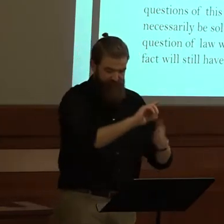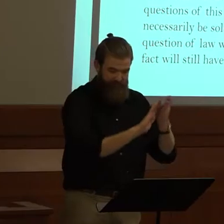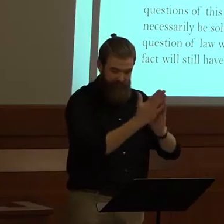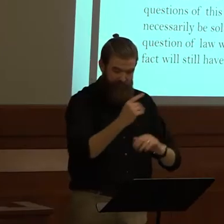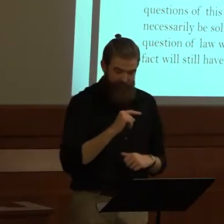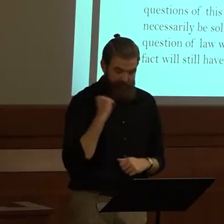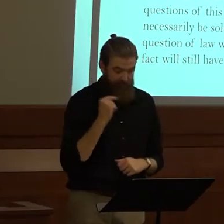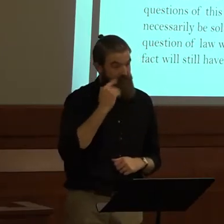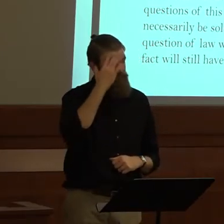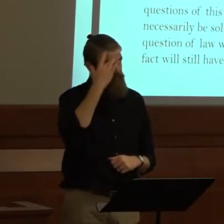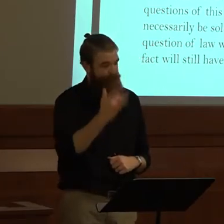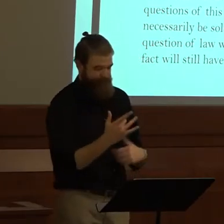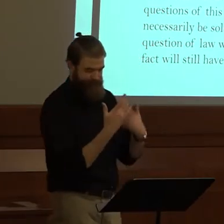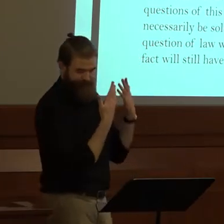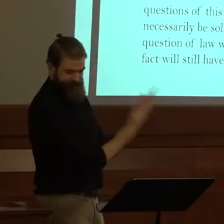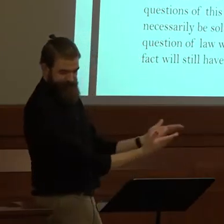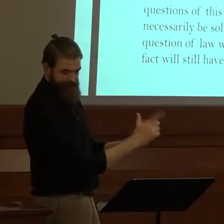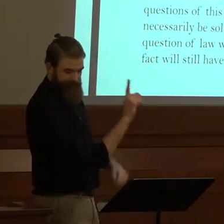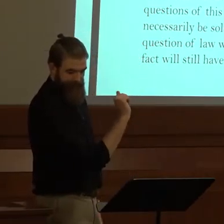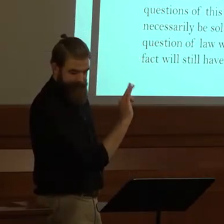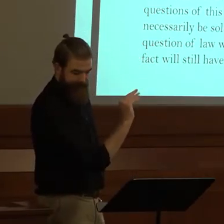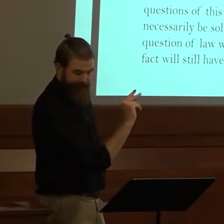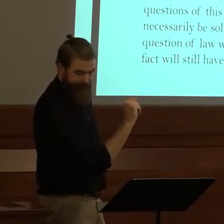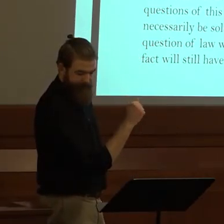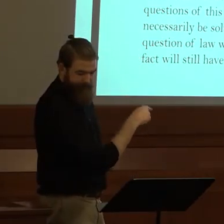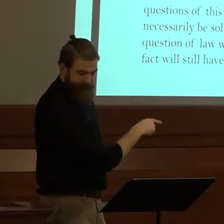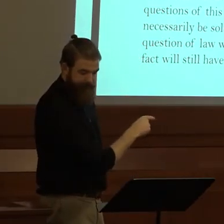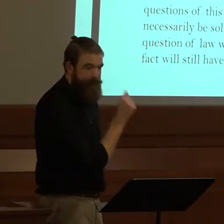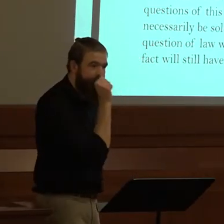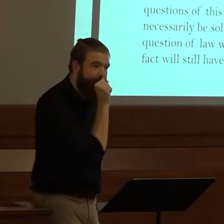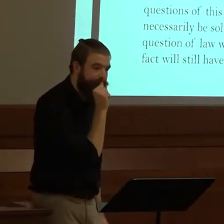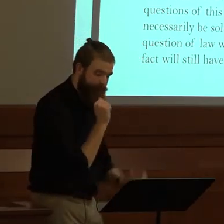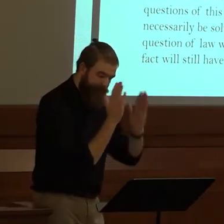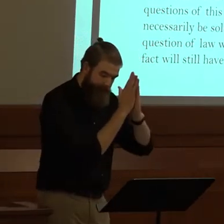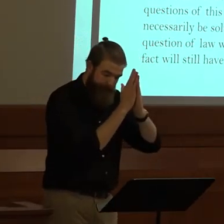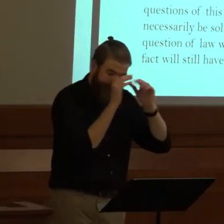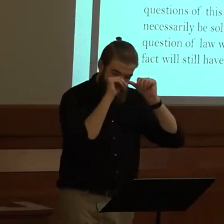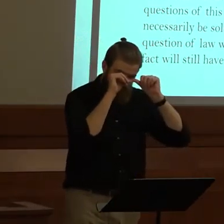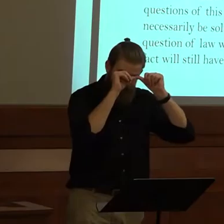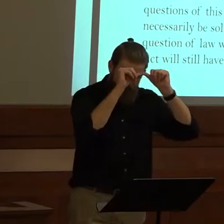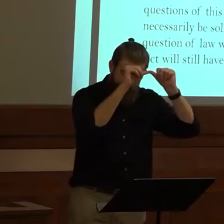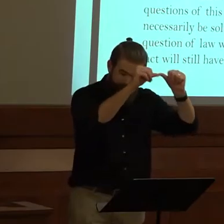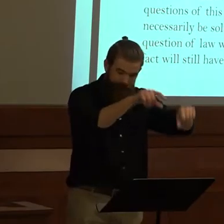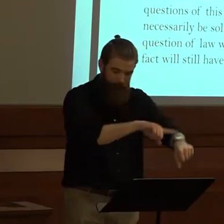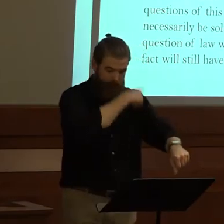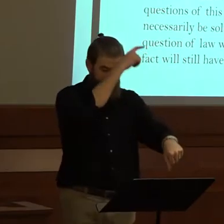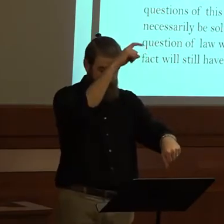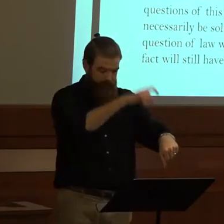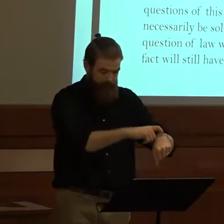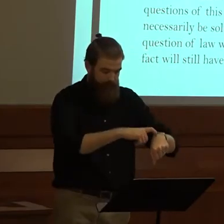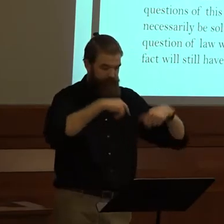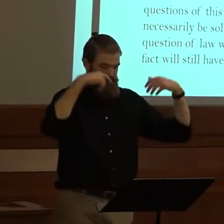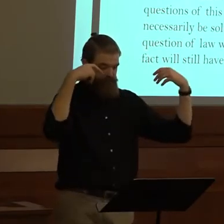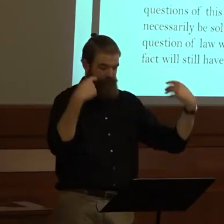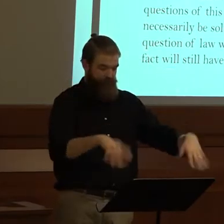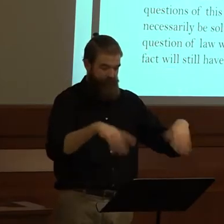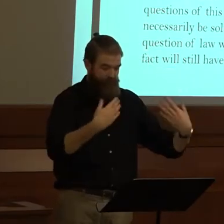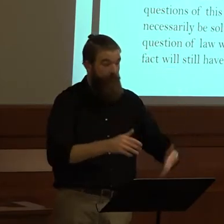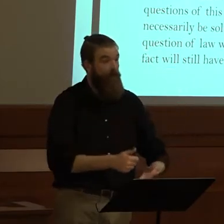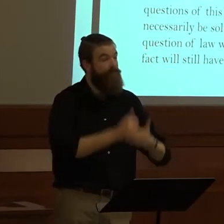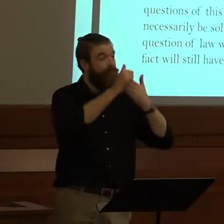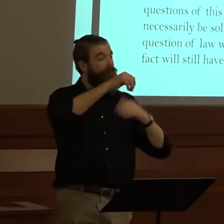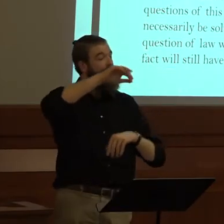La Fonta's greatest handicap was not his inability to hear, but rather the misconceptions of society